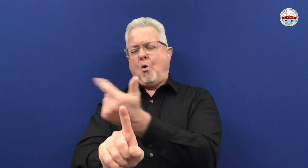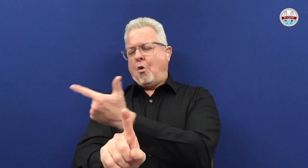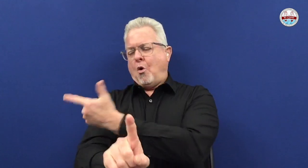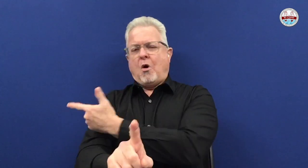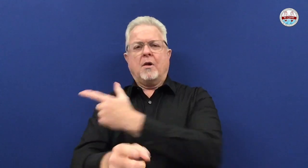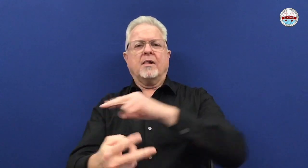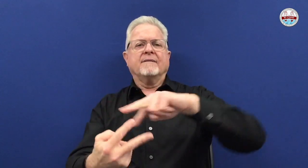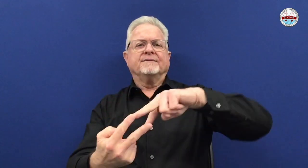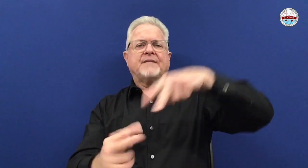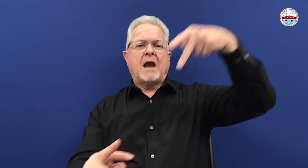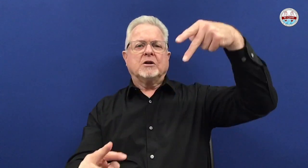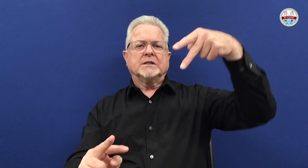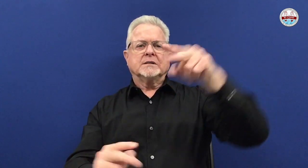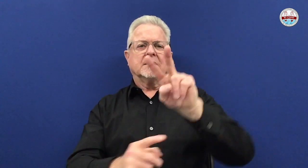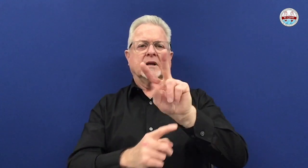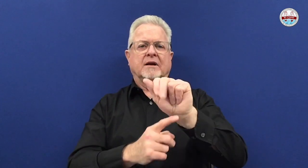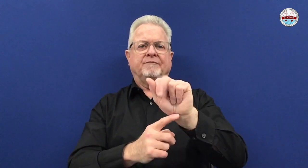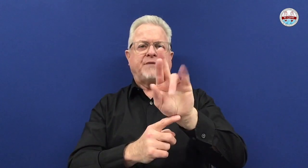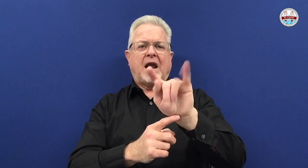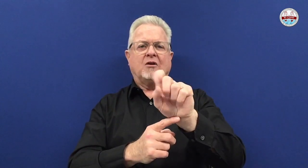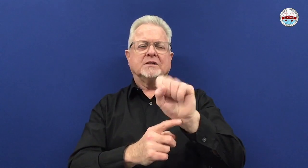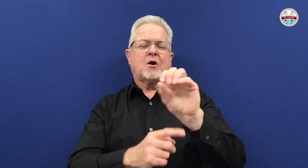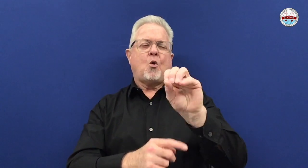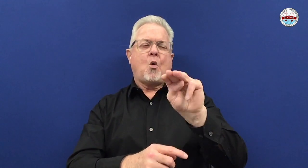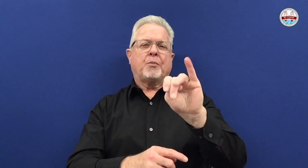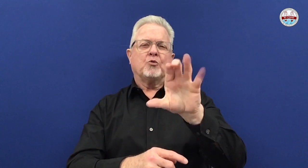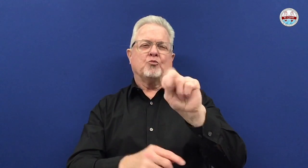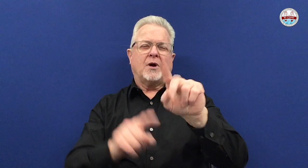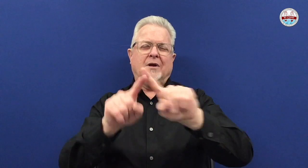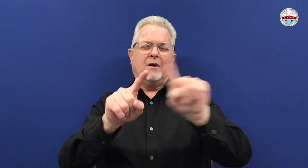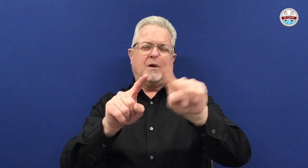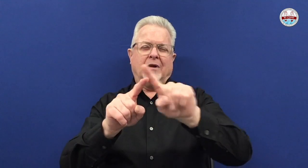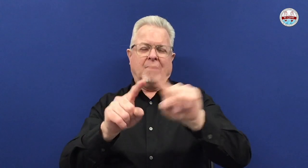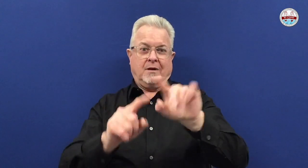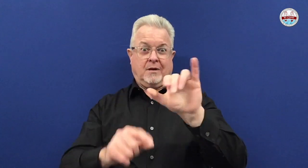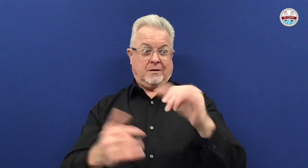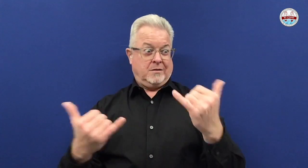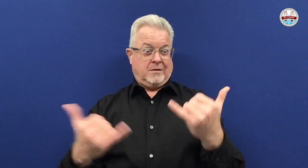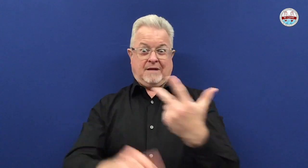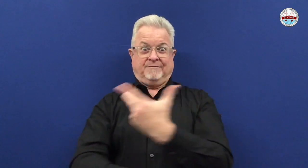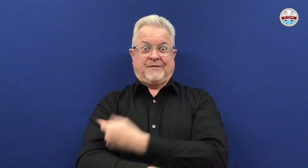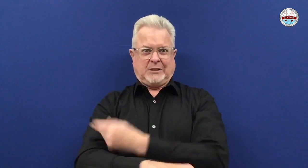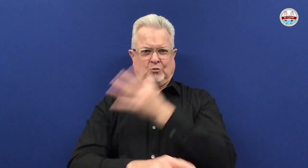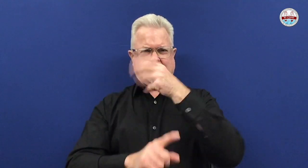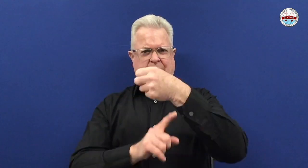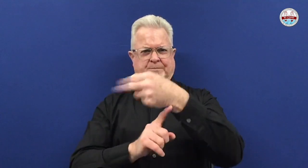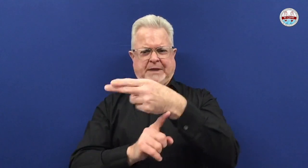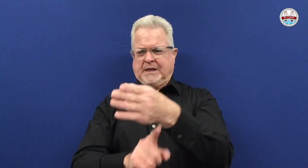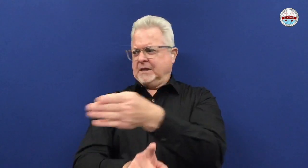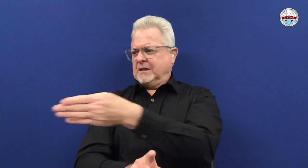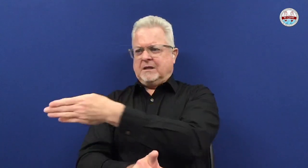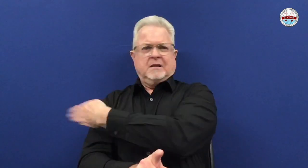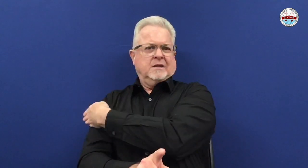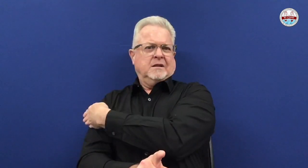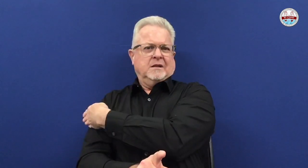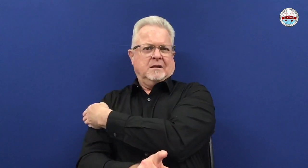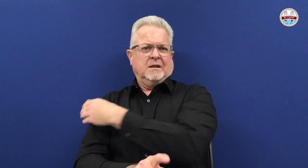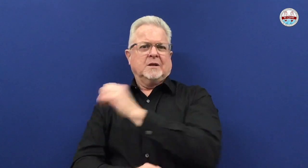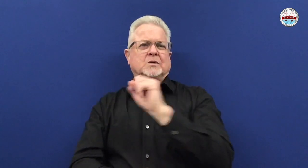These are more powerful in terms of the current variant, and they're better than any of the previous vaccines